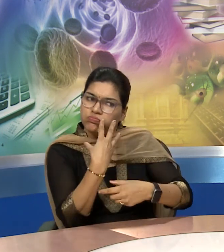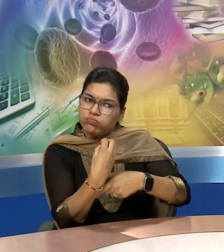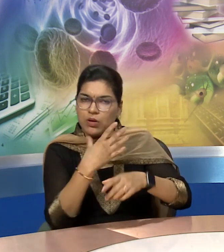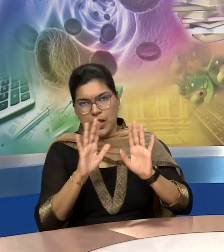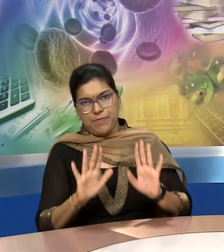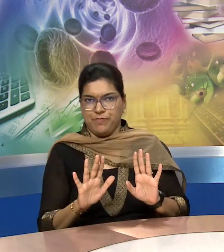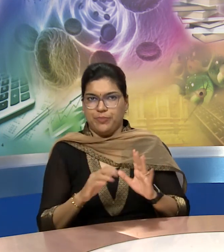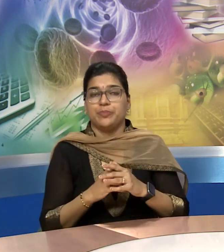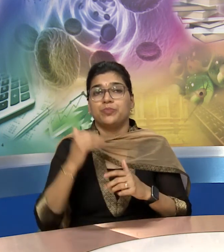consultation.